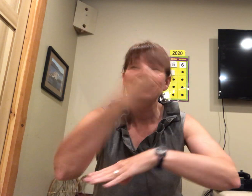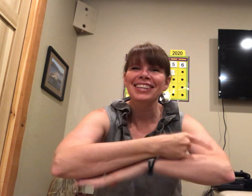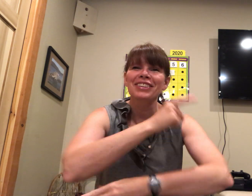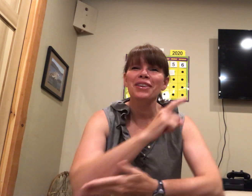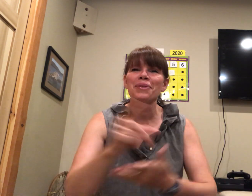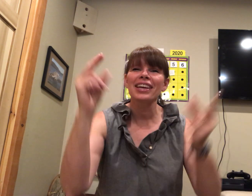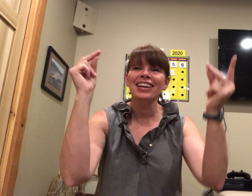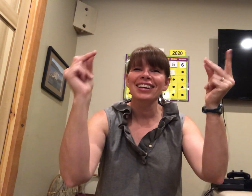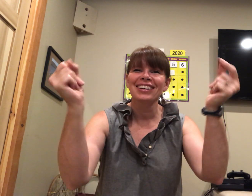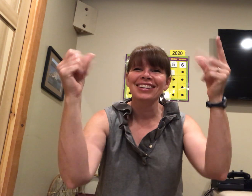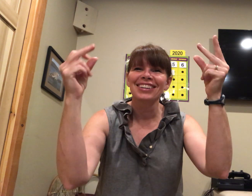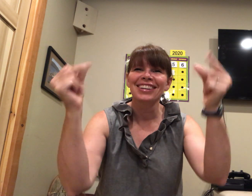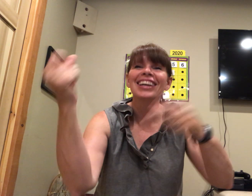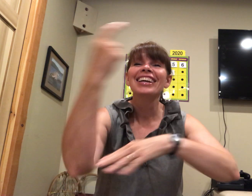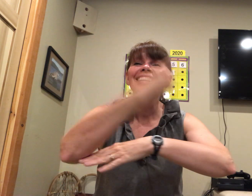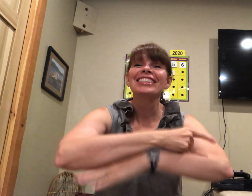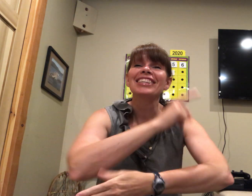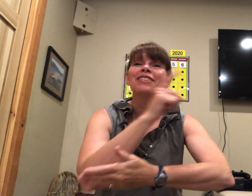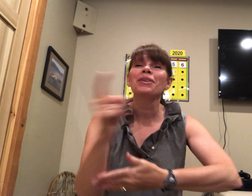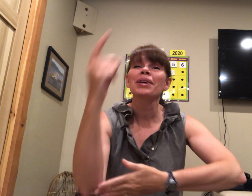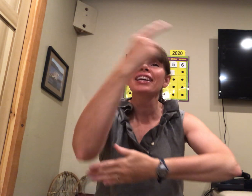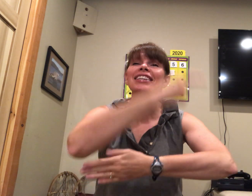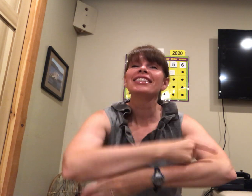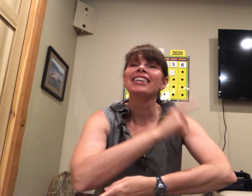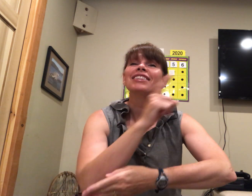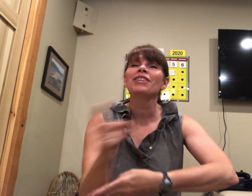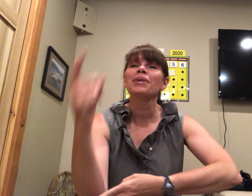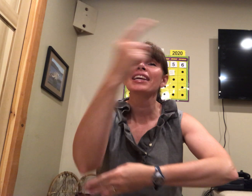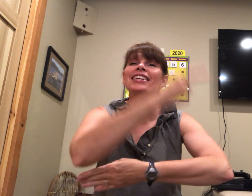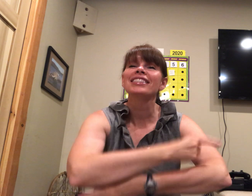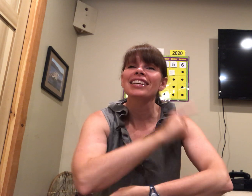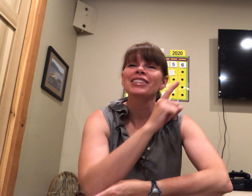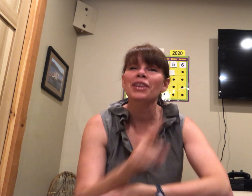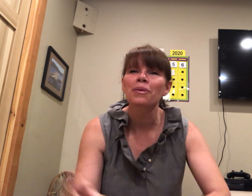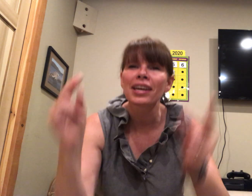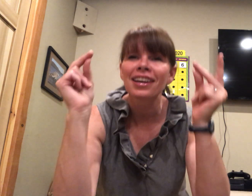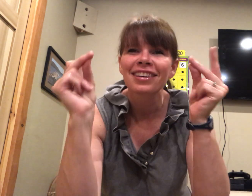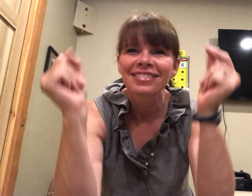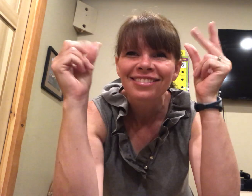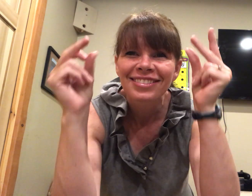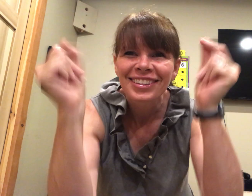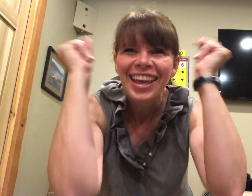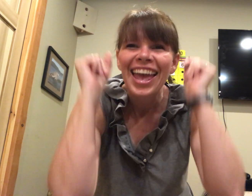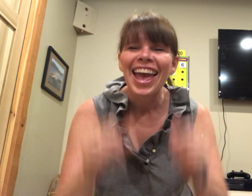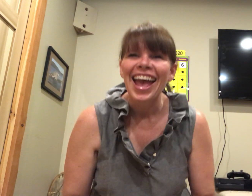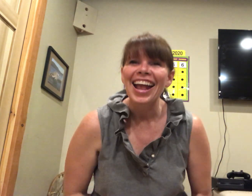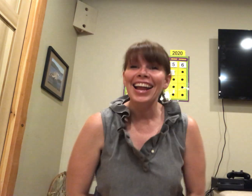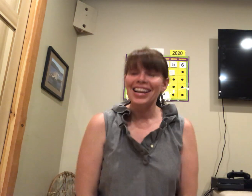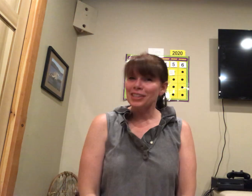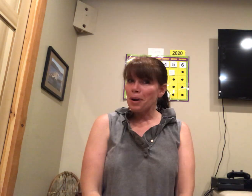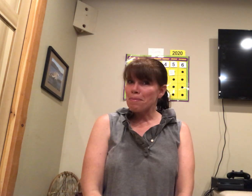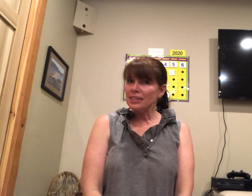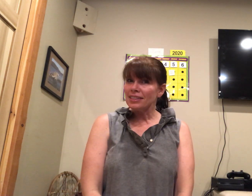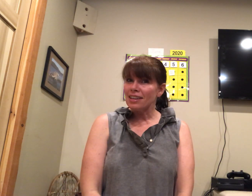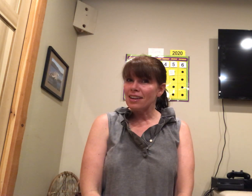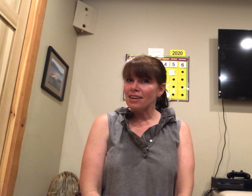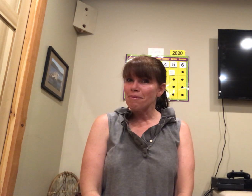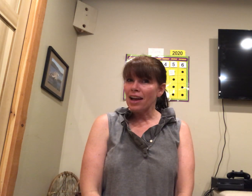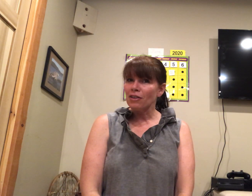Days of the week. Days of the week. Days of the week. Days of the week. And our months of the year,